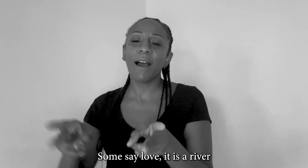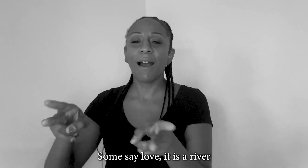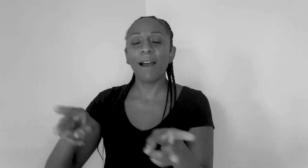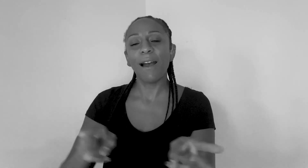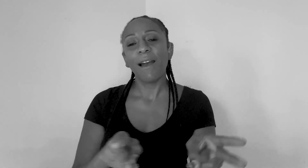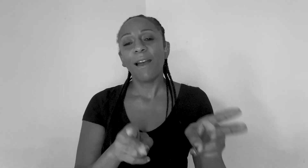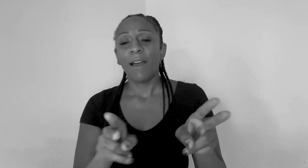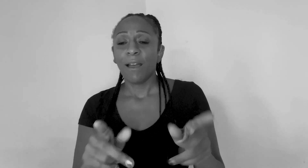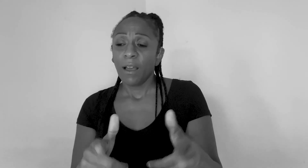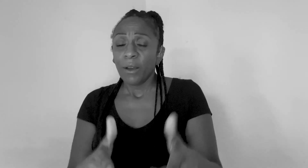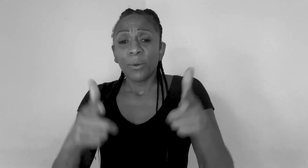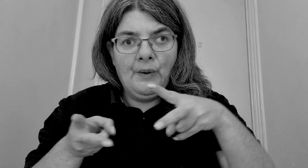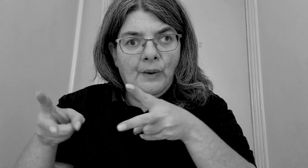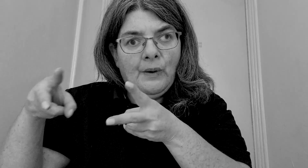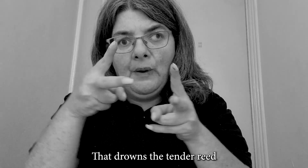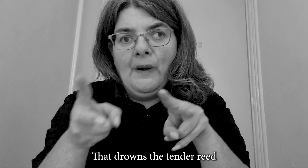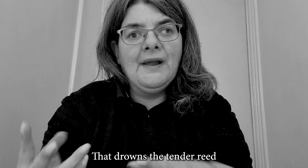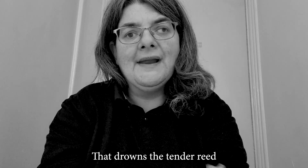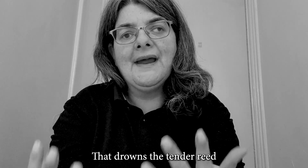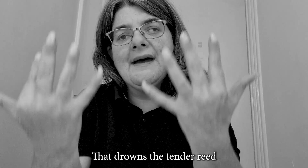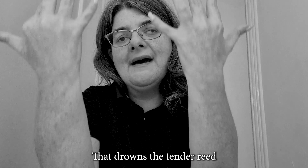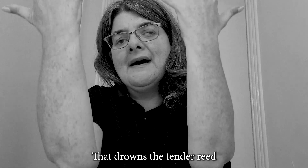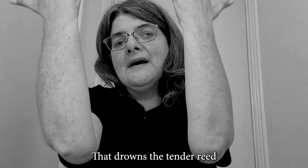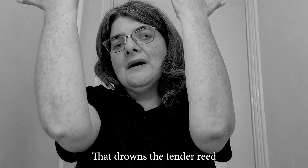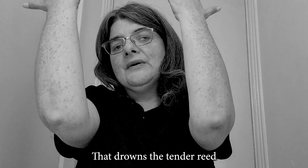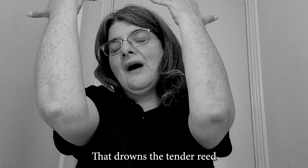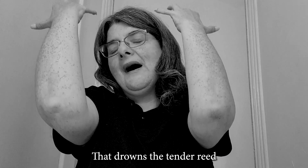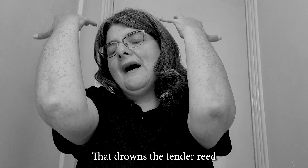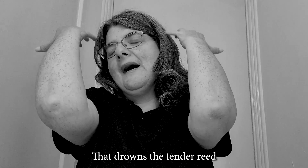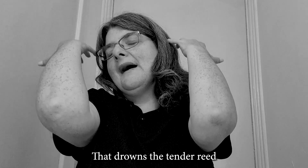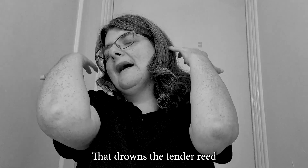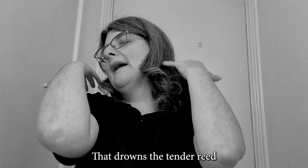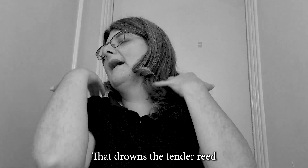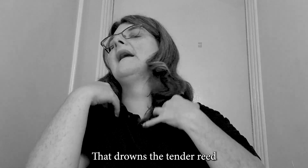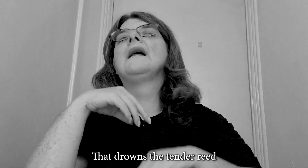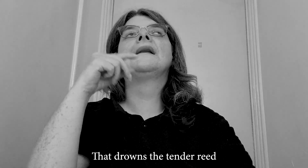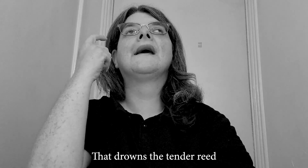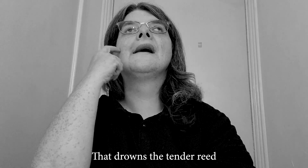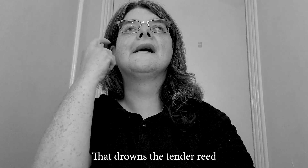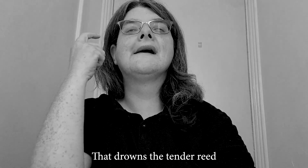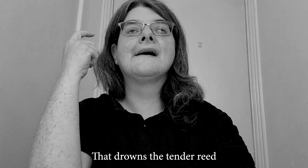that drowns the tender